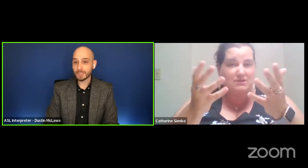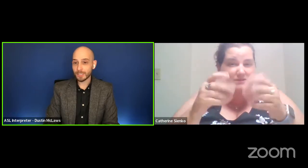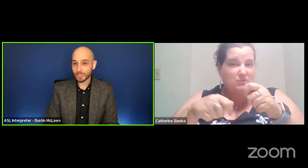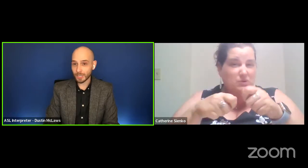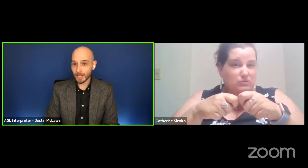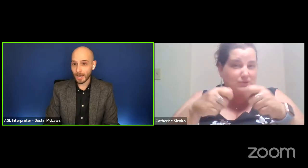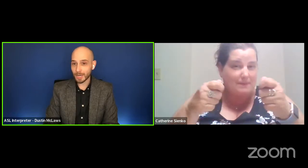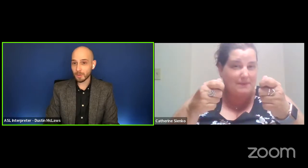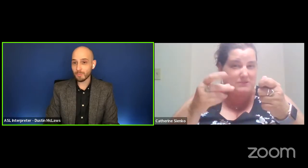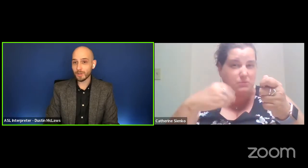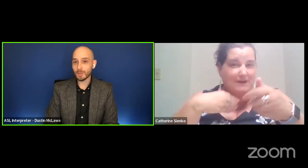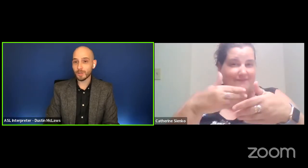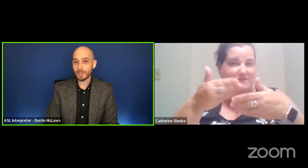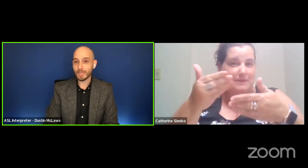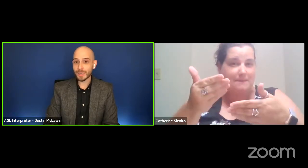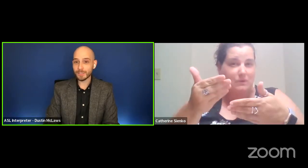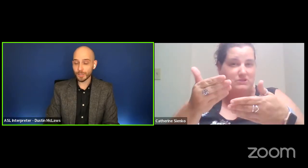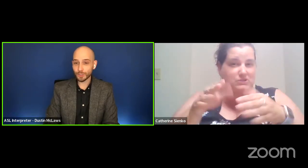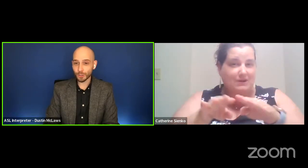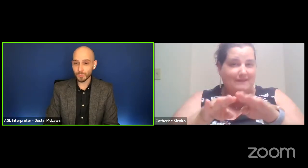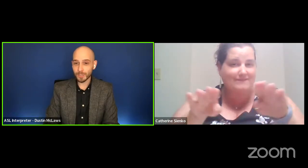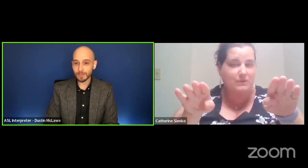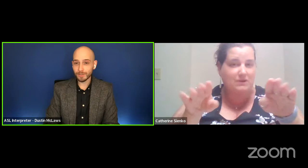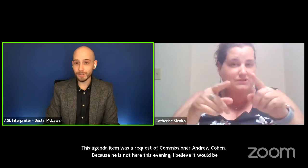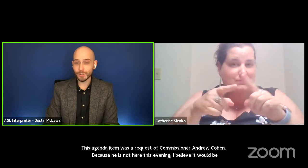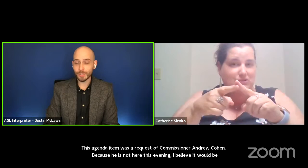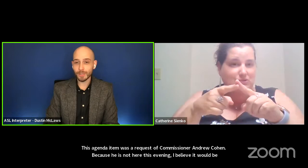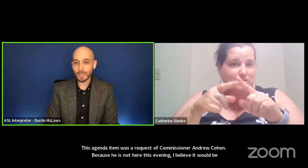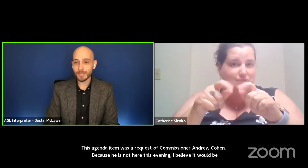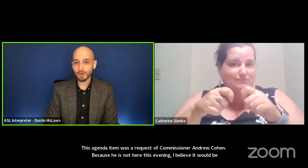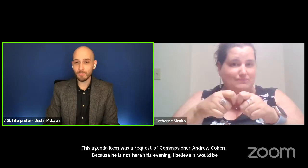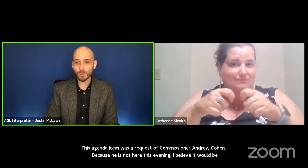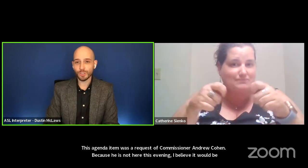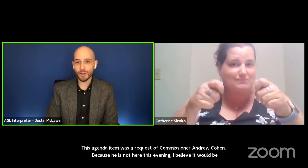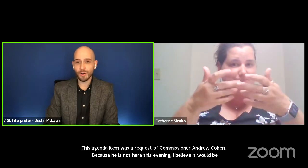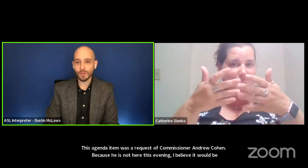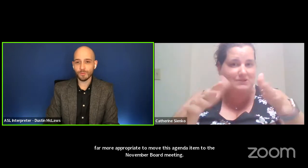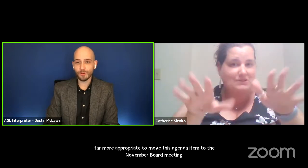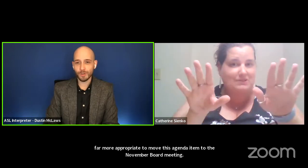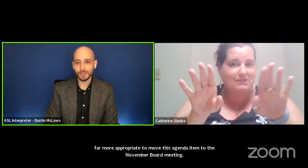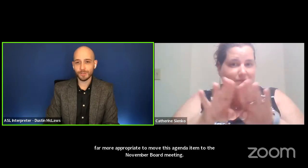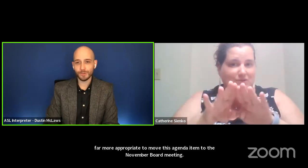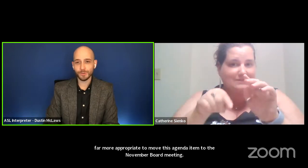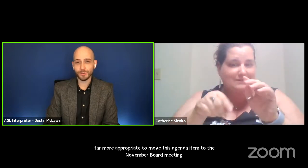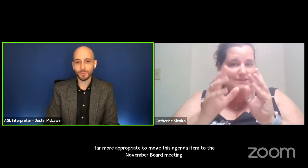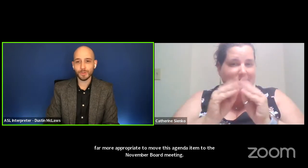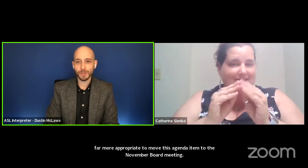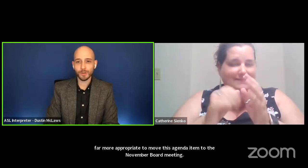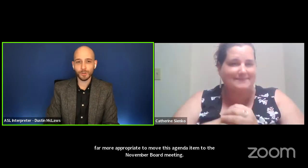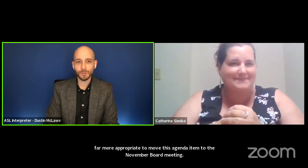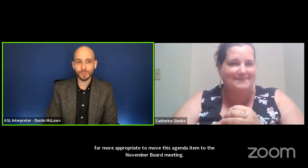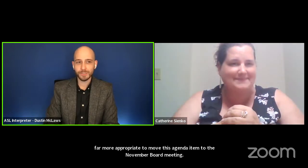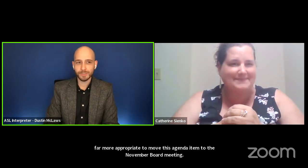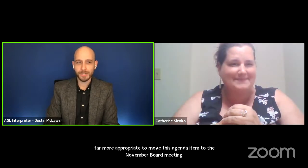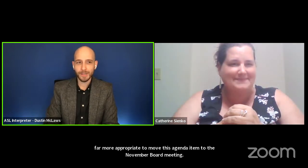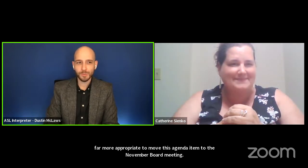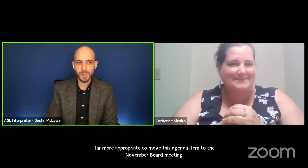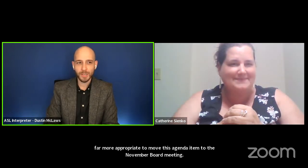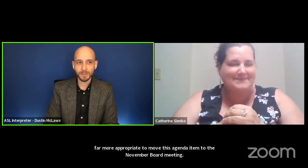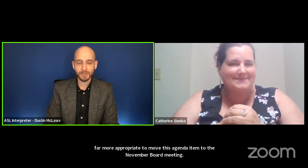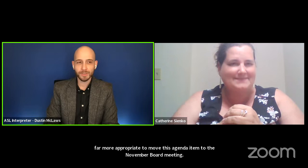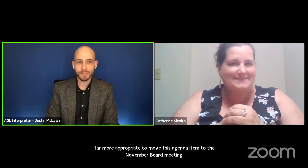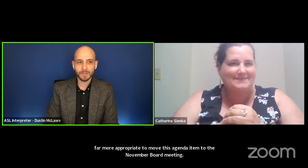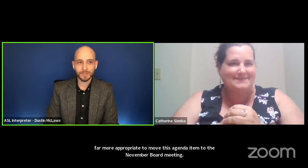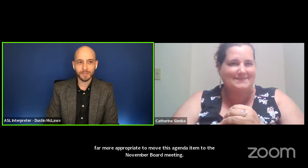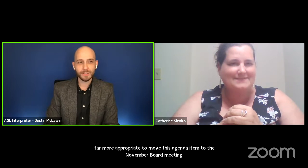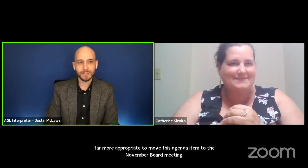The next agenda item is adjournment. Is there a motion on the floor to conclude today's